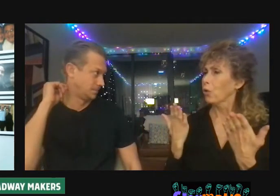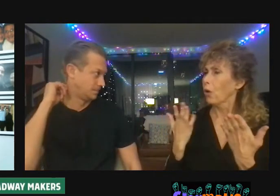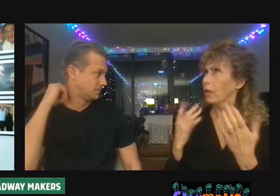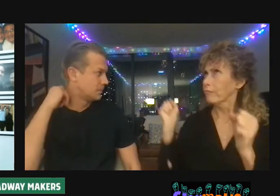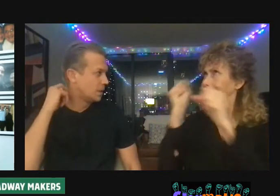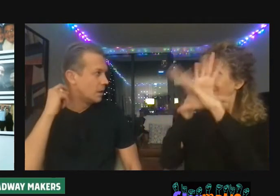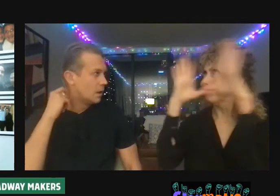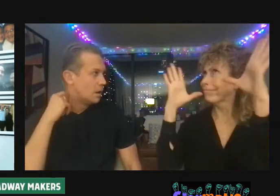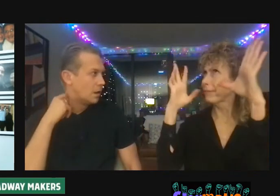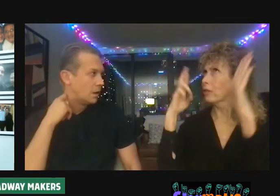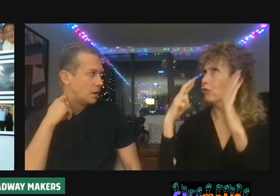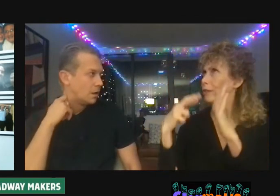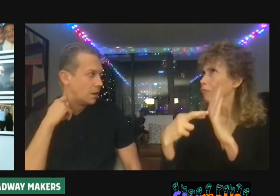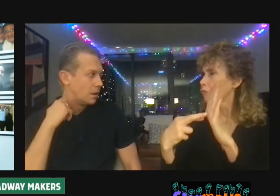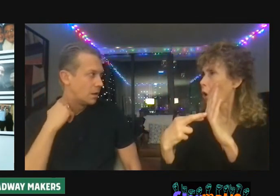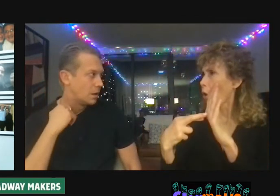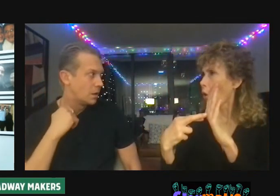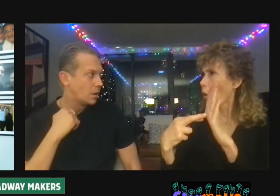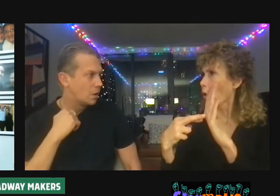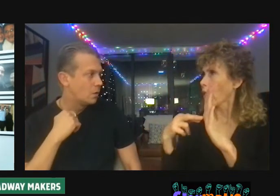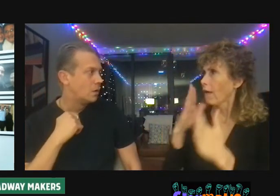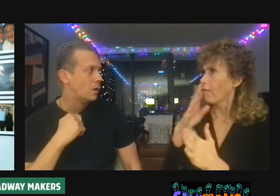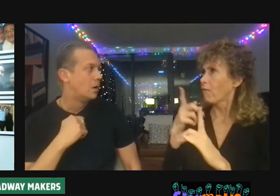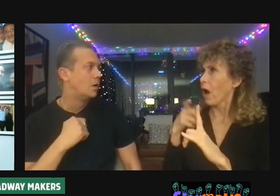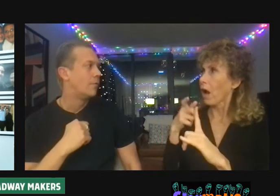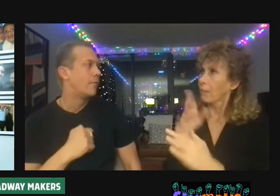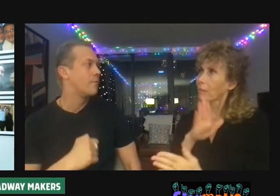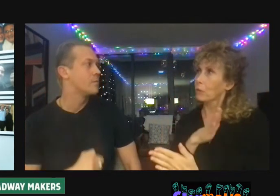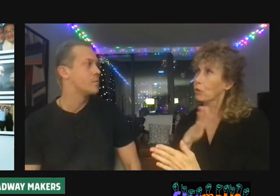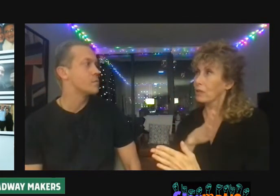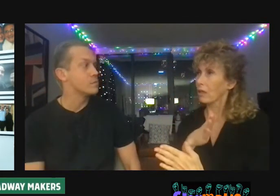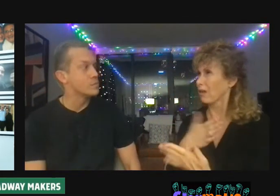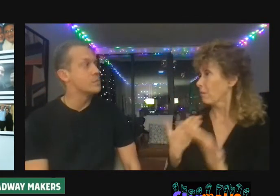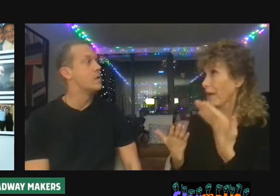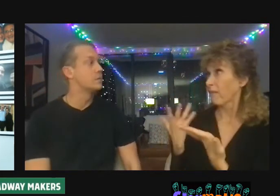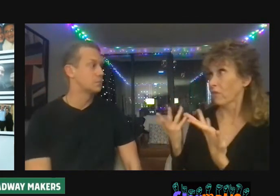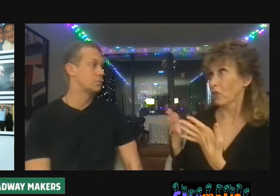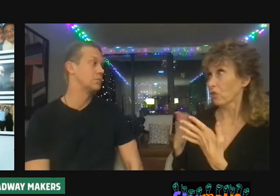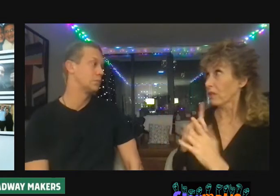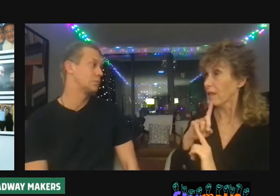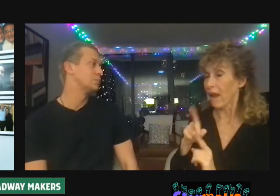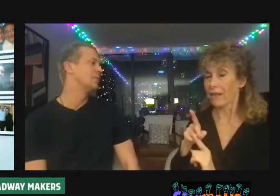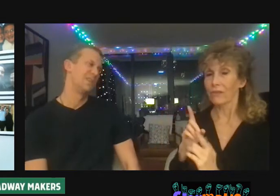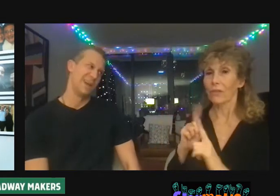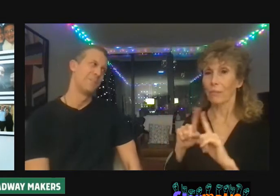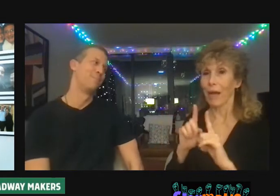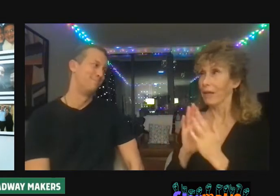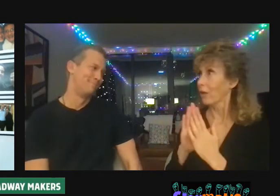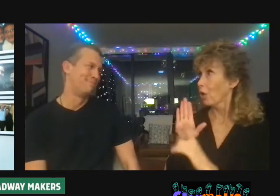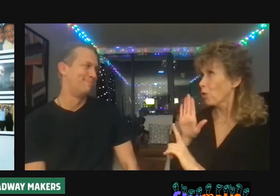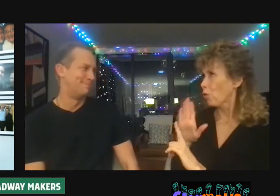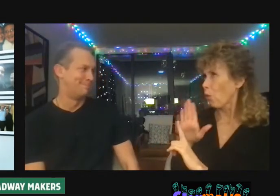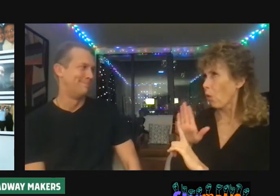or play? You may have answered this in the first part of the interview, but what's the dream role, musical or